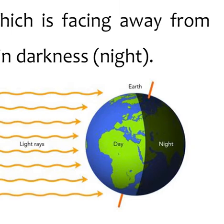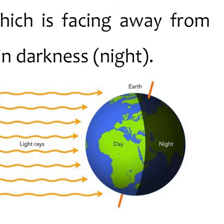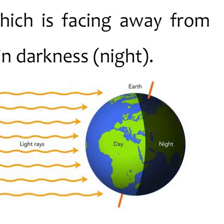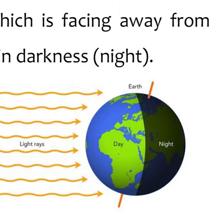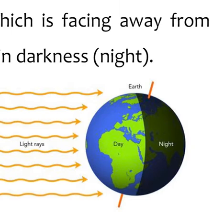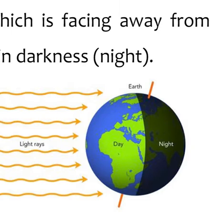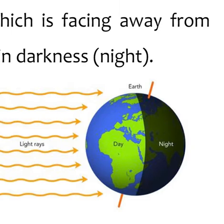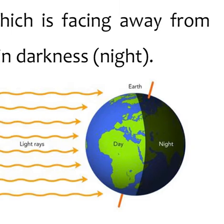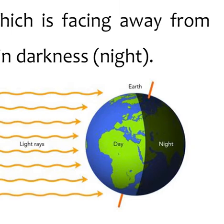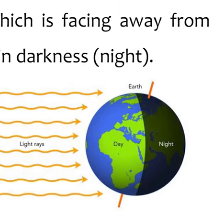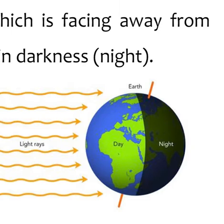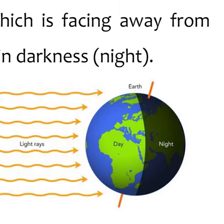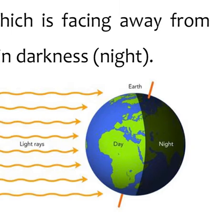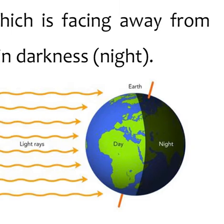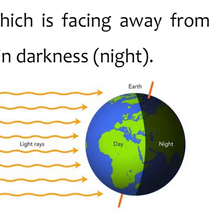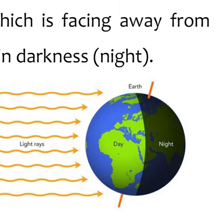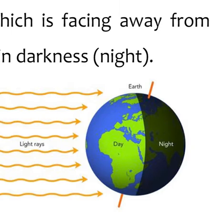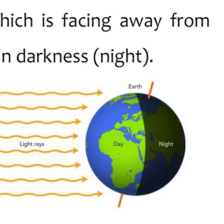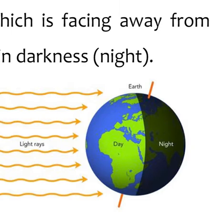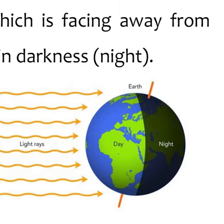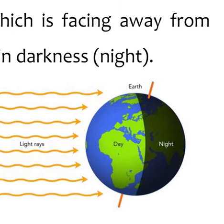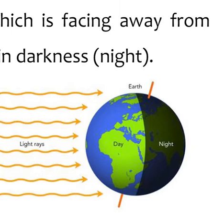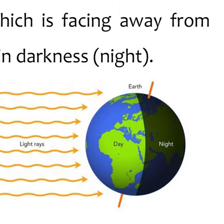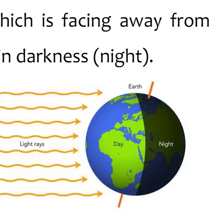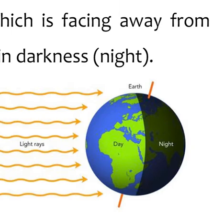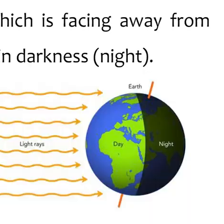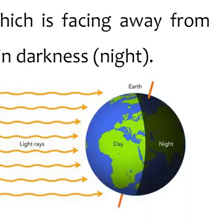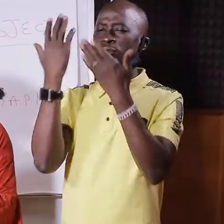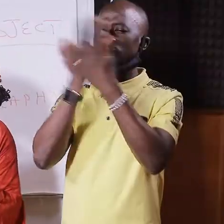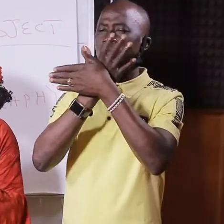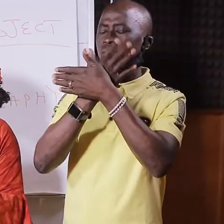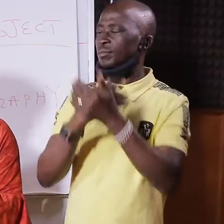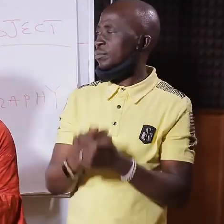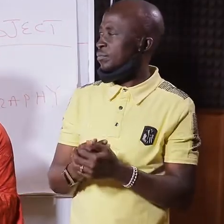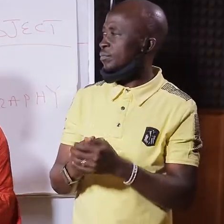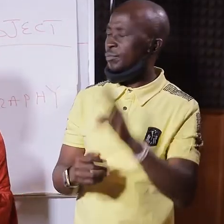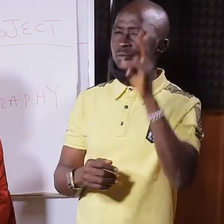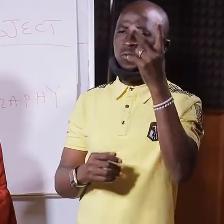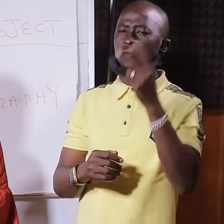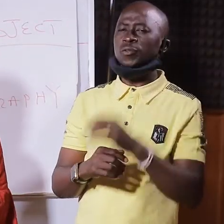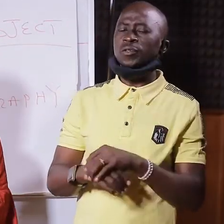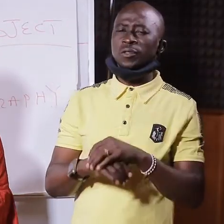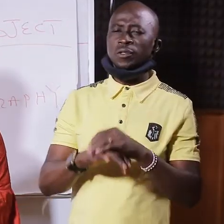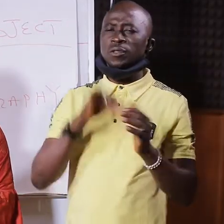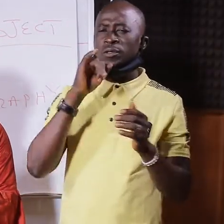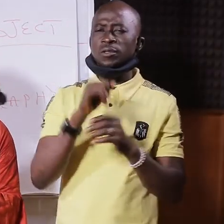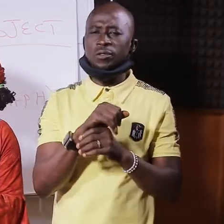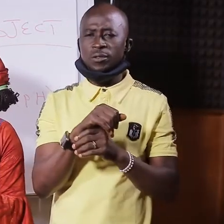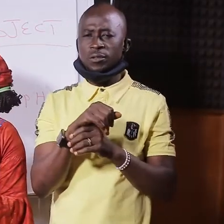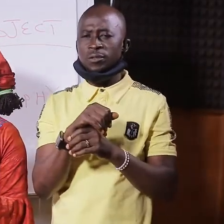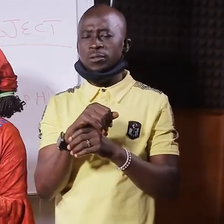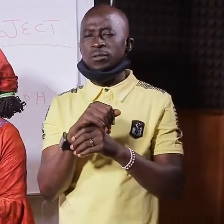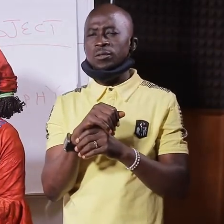is bright, while the other part that is not facing the sun is dark. The second effect of the rotation of